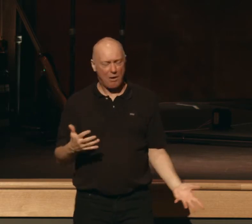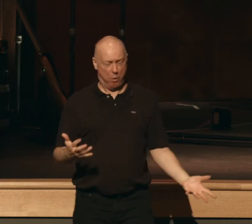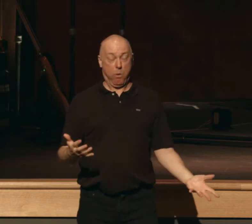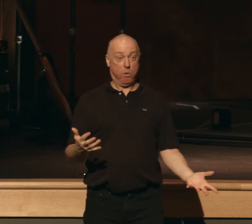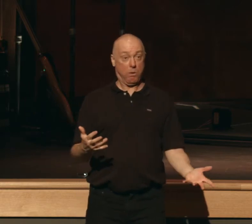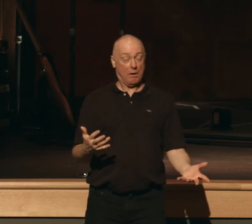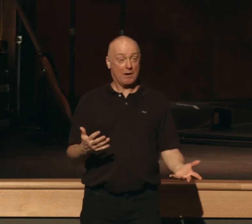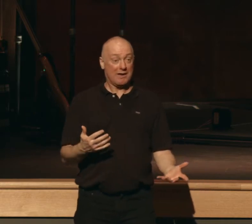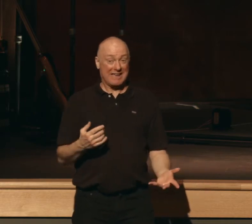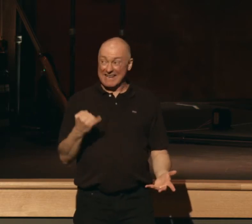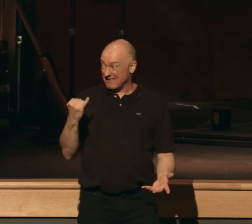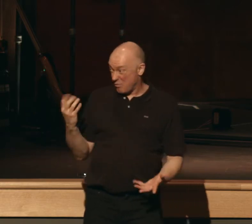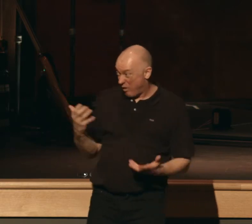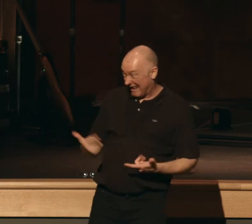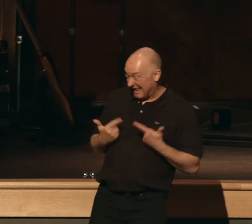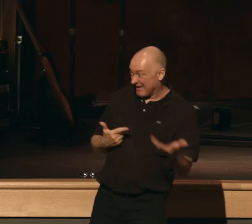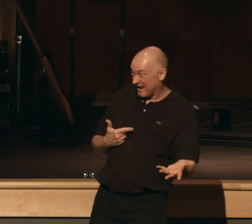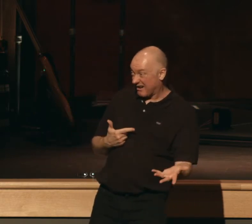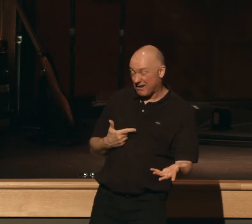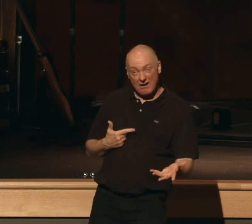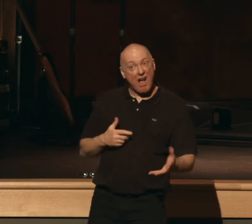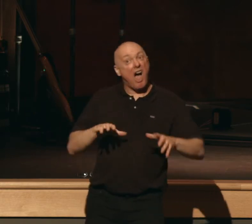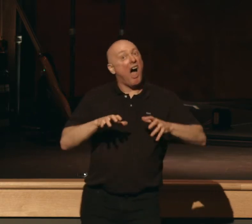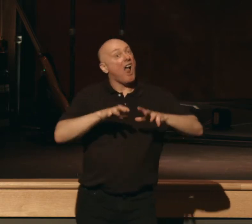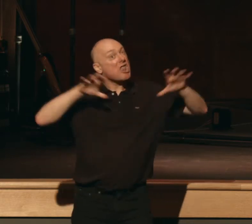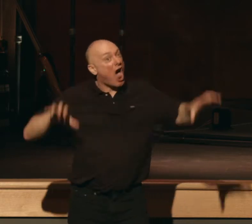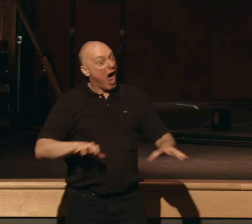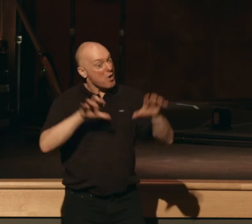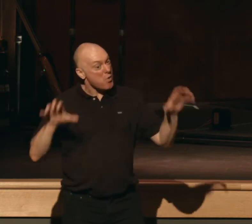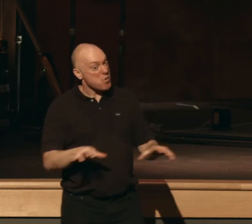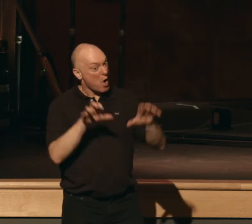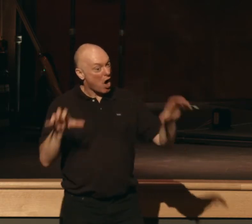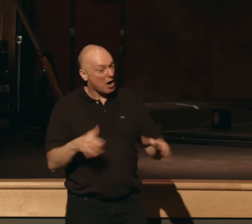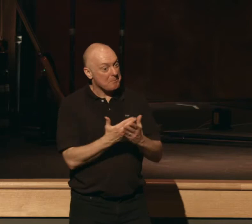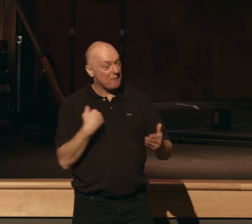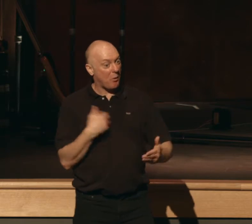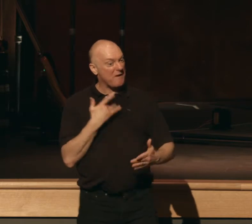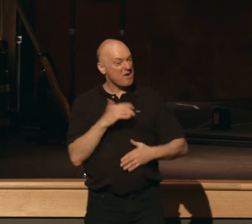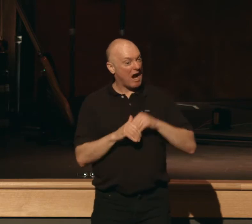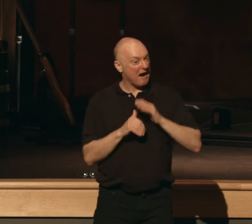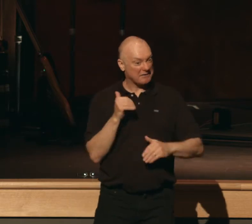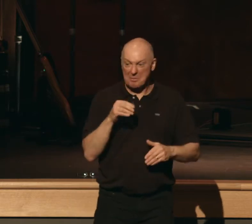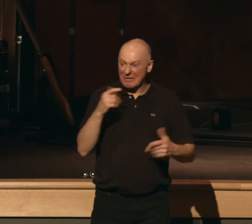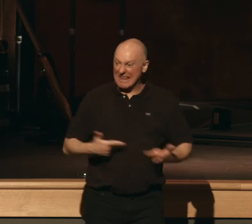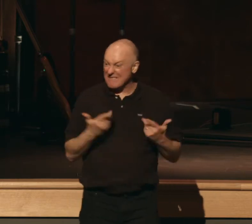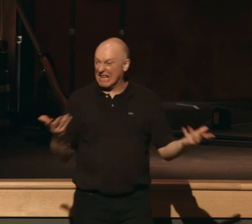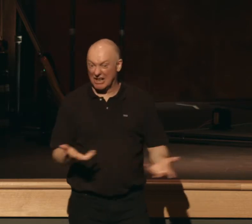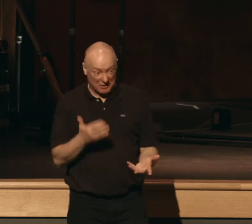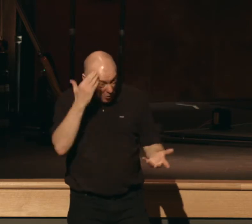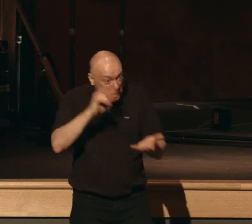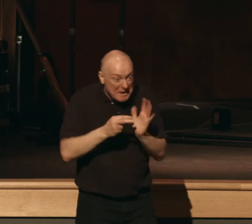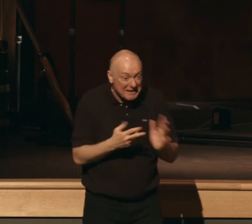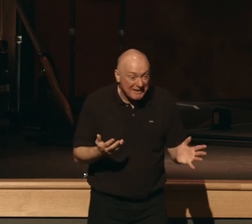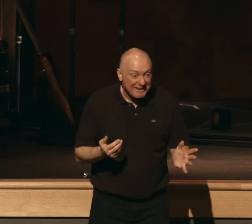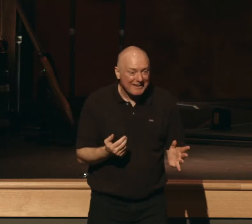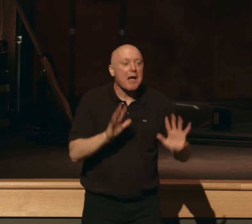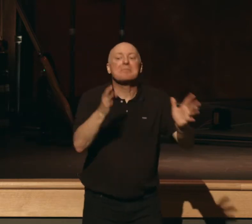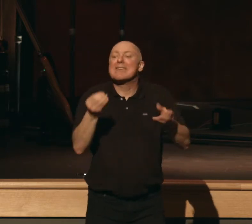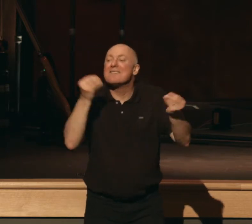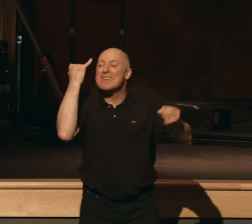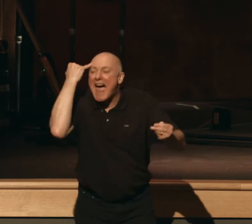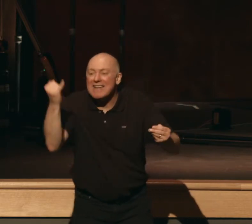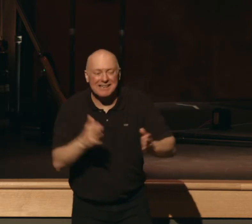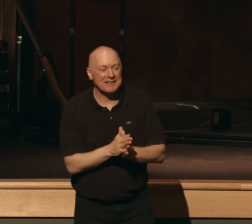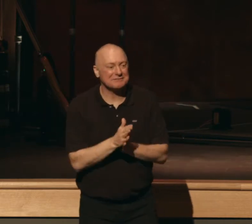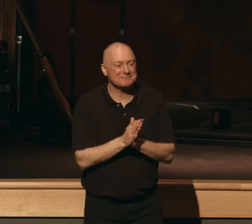like if we're going to live in this house, it's going to take a lot of work before we feel comfortable living here, you know? And so let me give you an